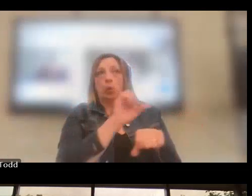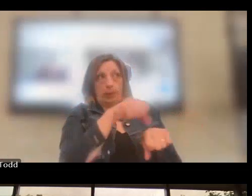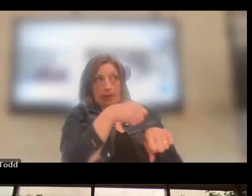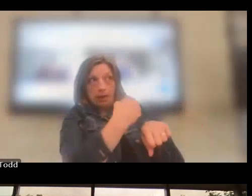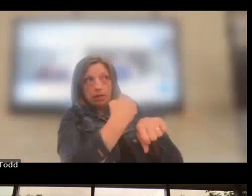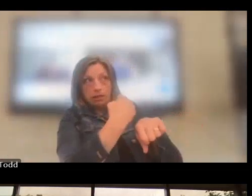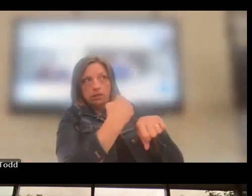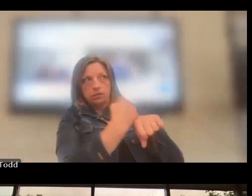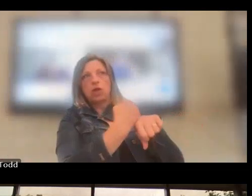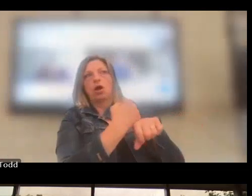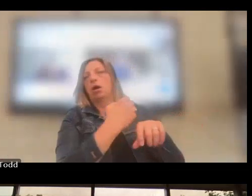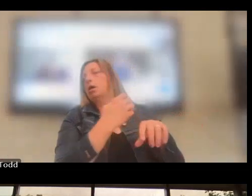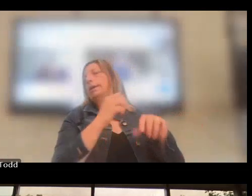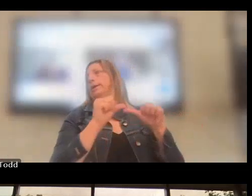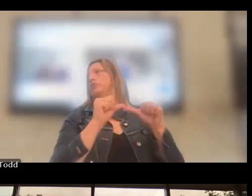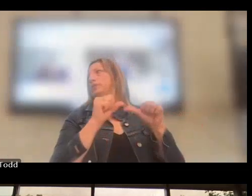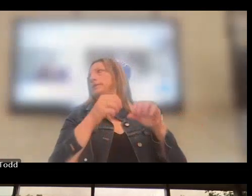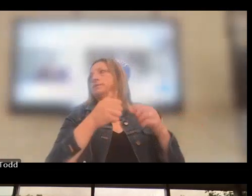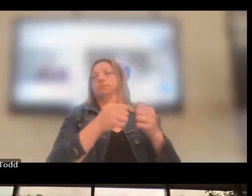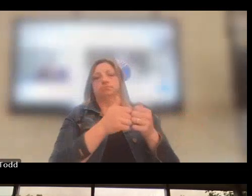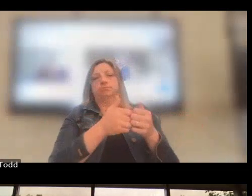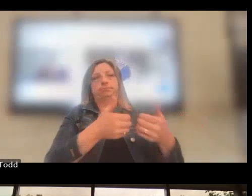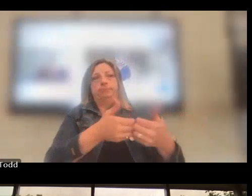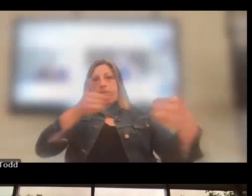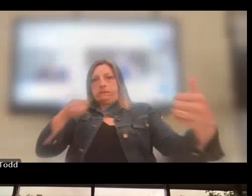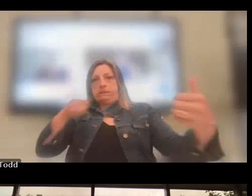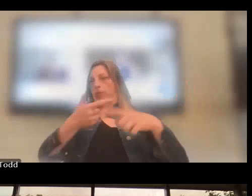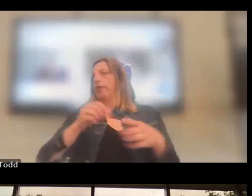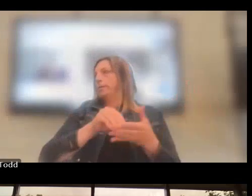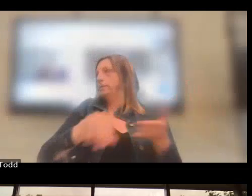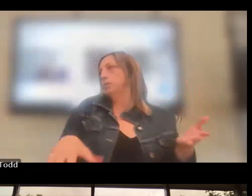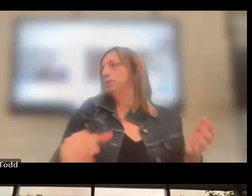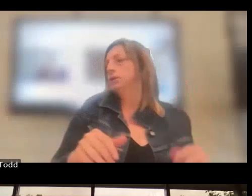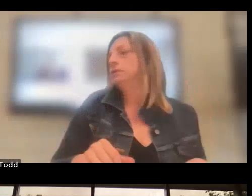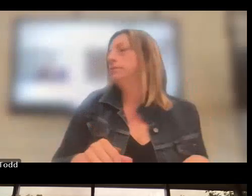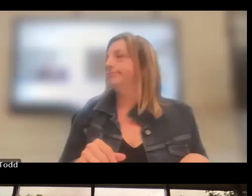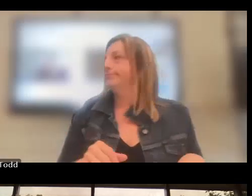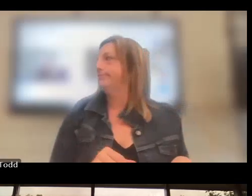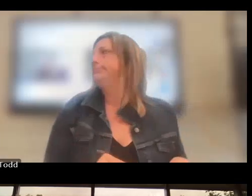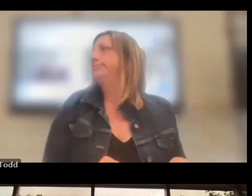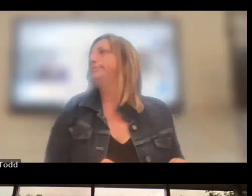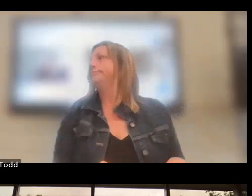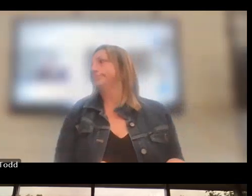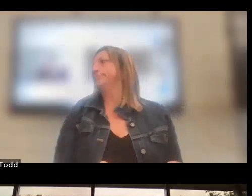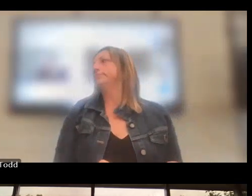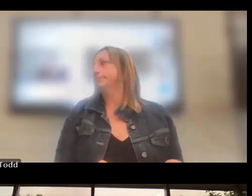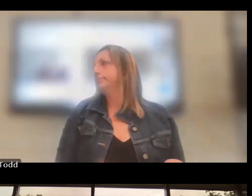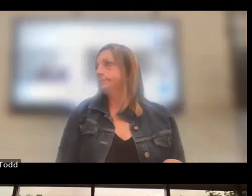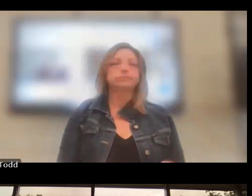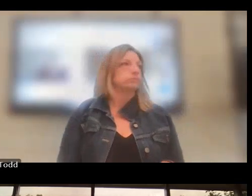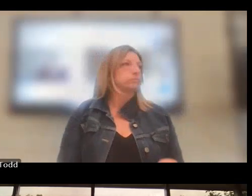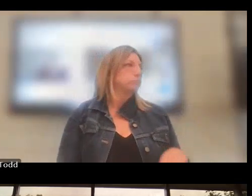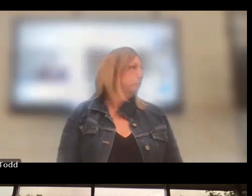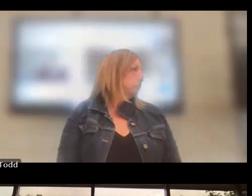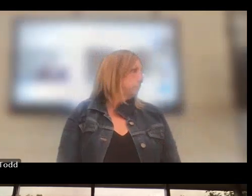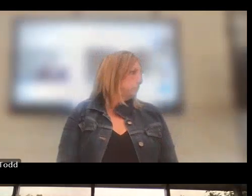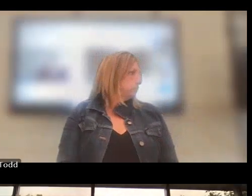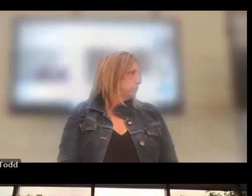right there. We can use in the kitchen area. So that we would be separated from the